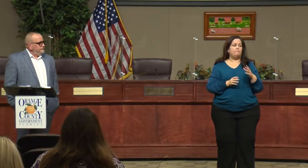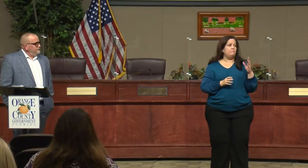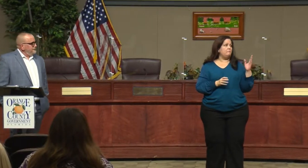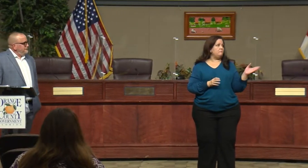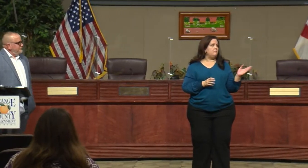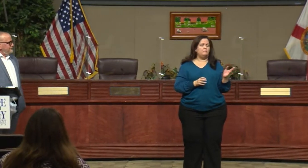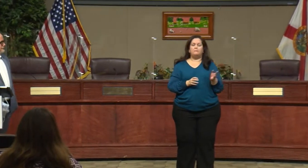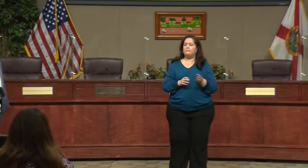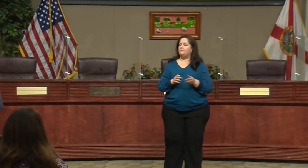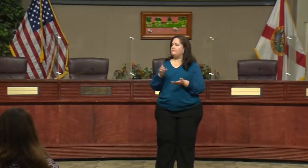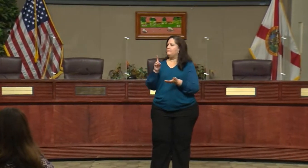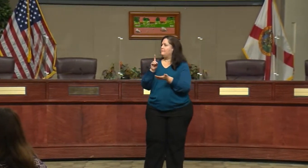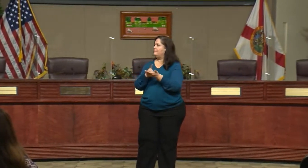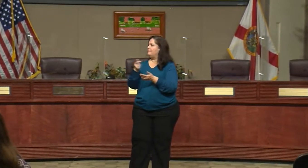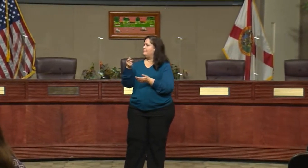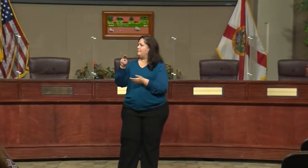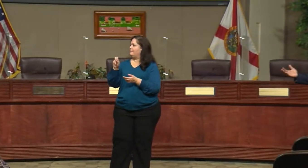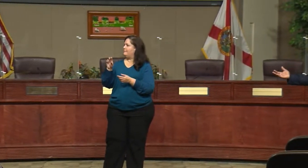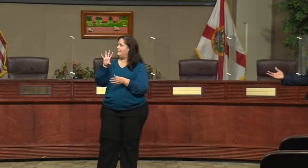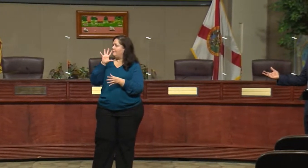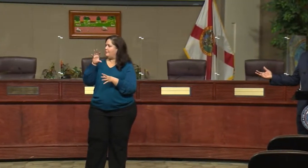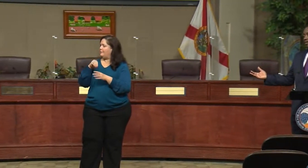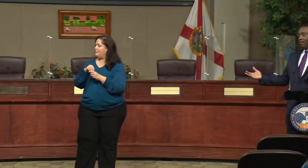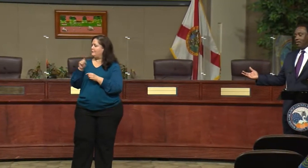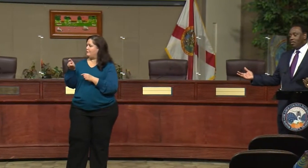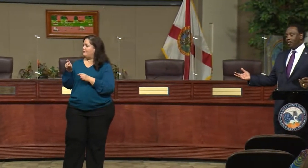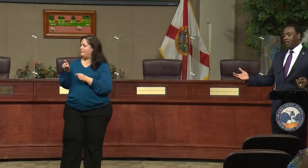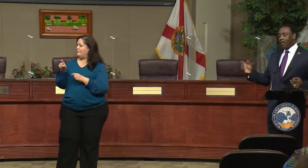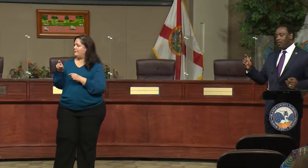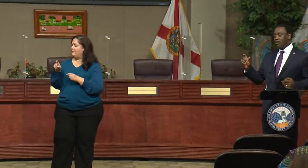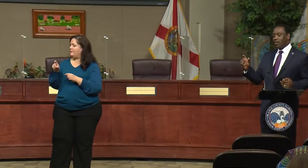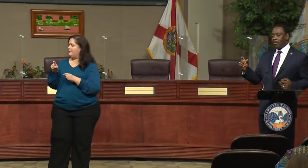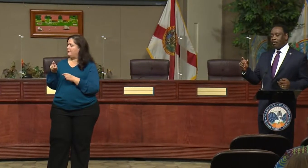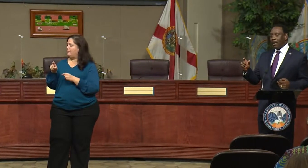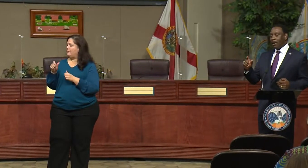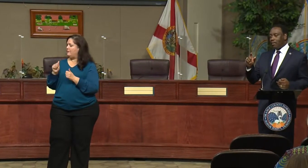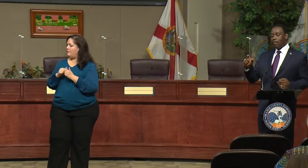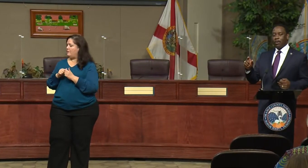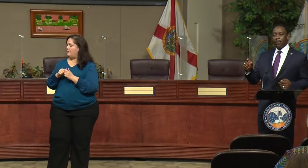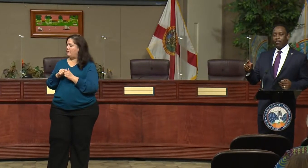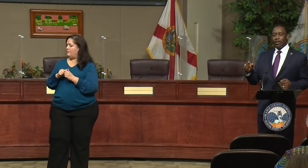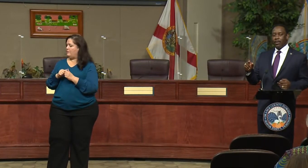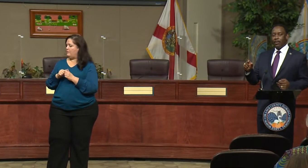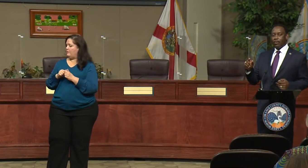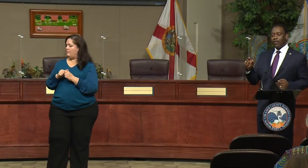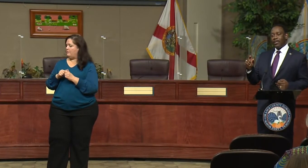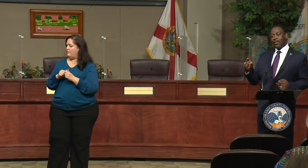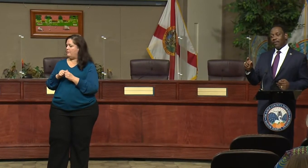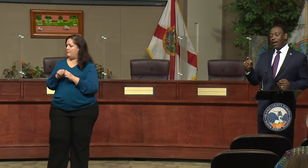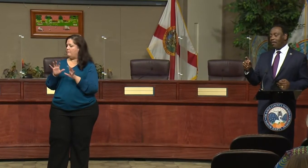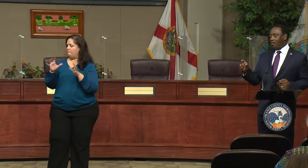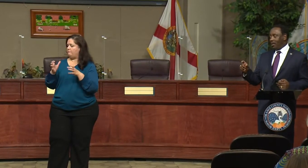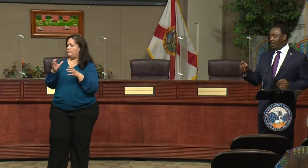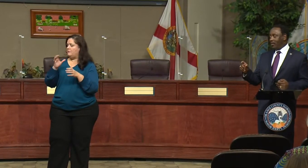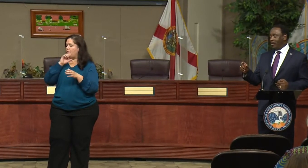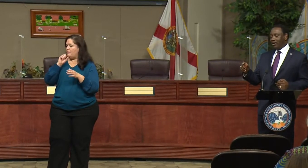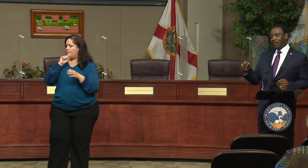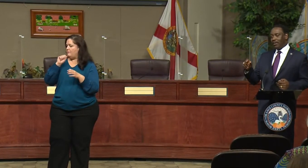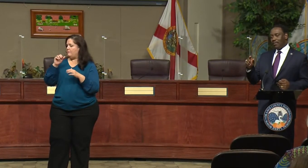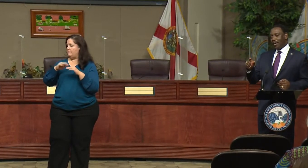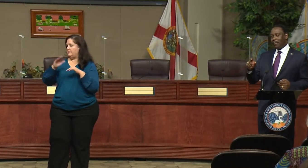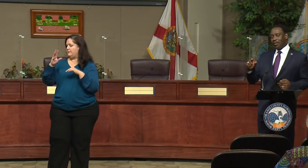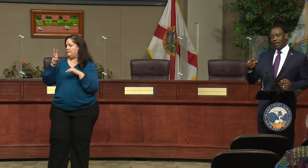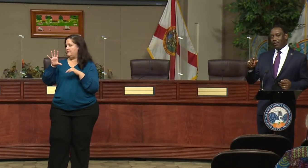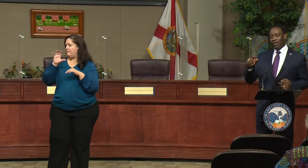Pino, you might also include that with the eligible group now primarily being those 65 plus,